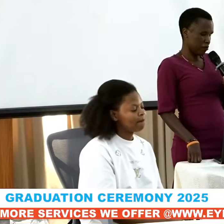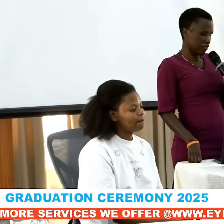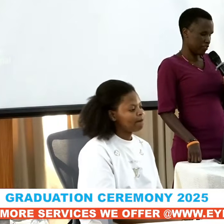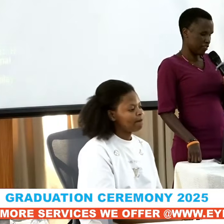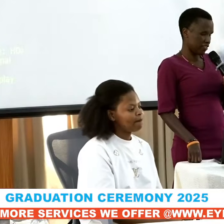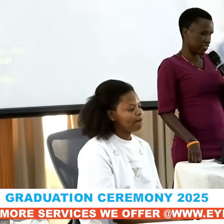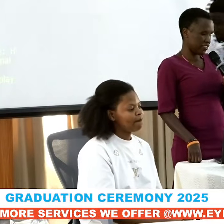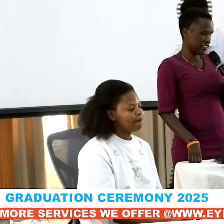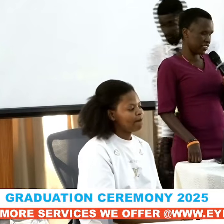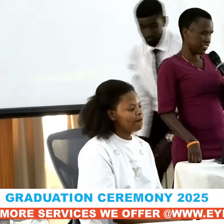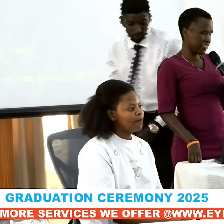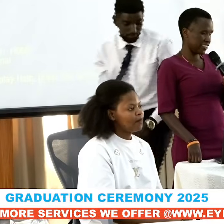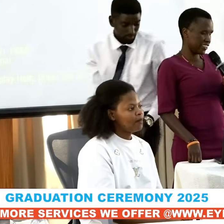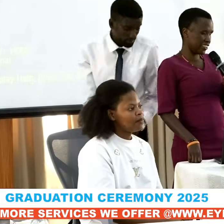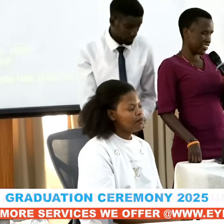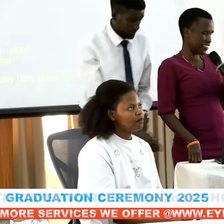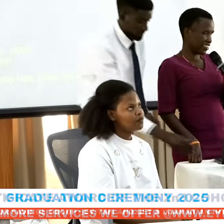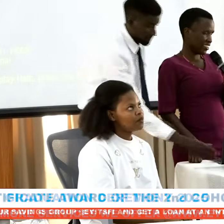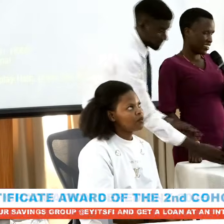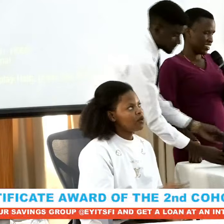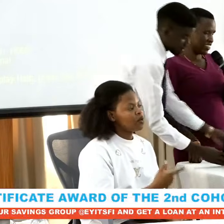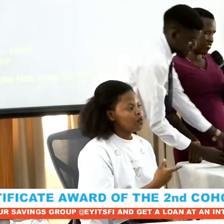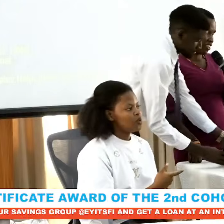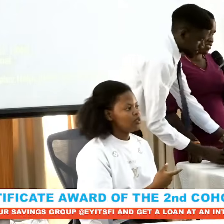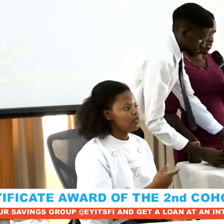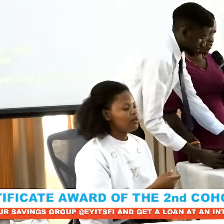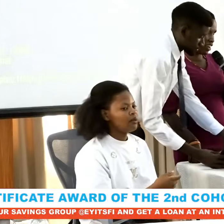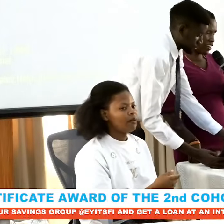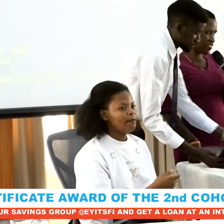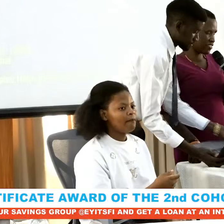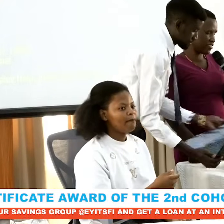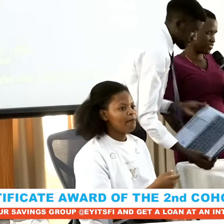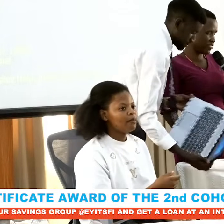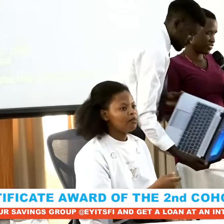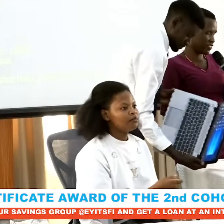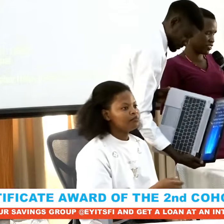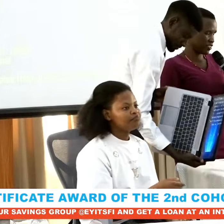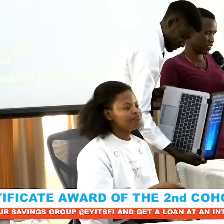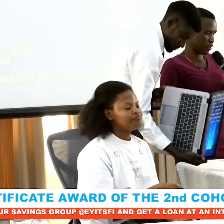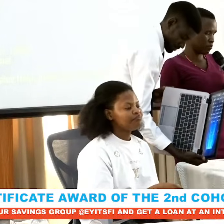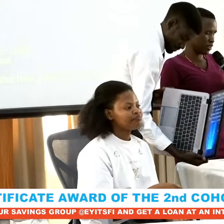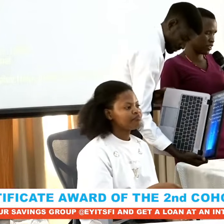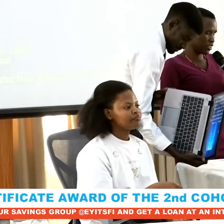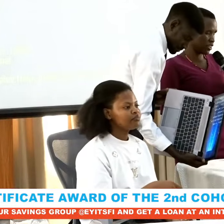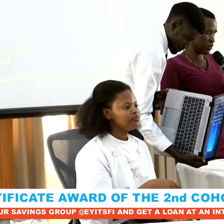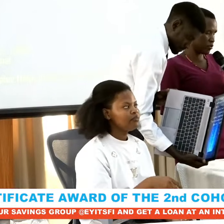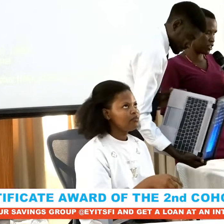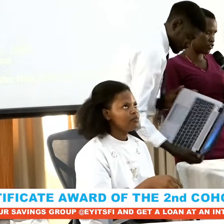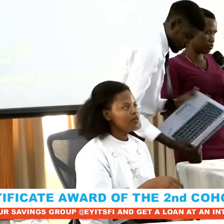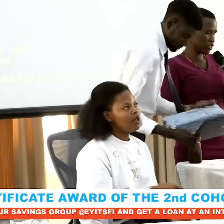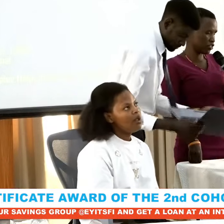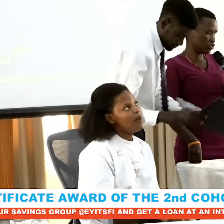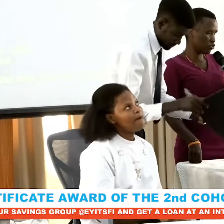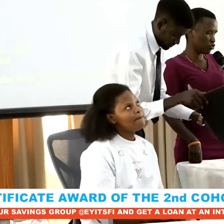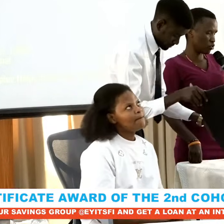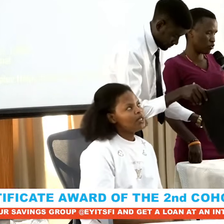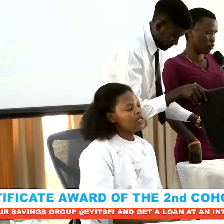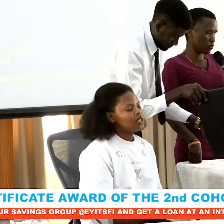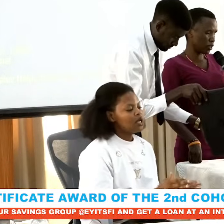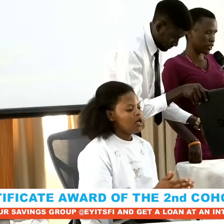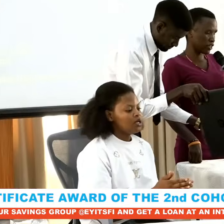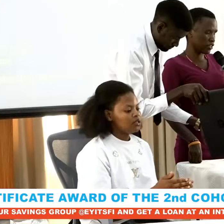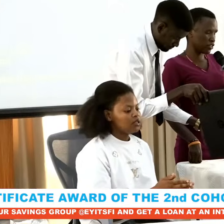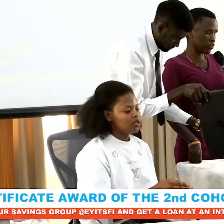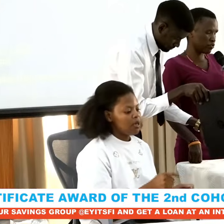a master's degree in Master of Arts, Social Sector Planning and Management